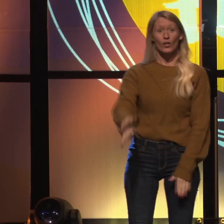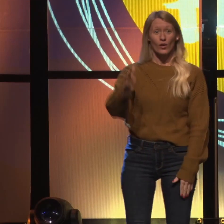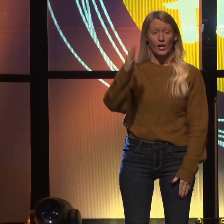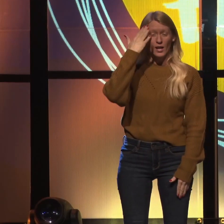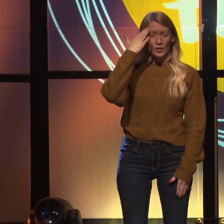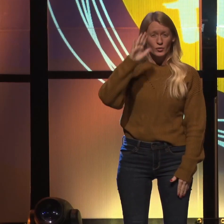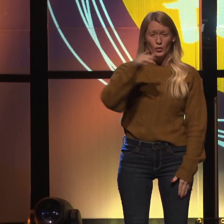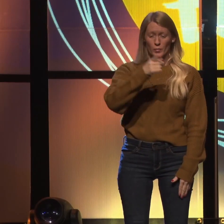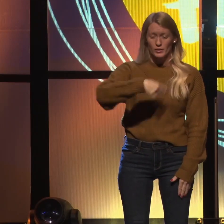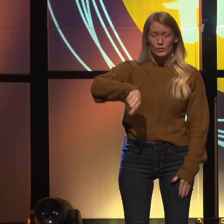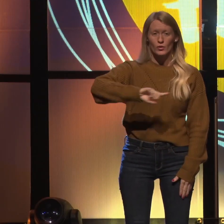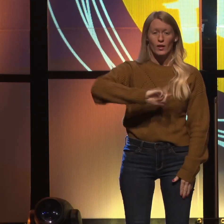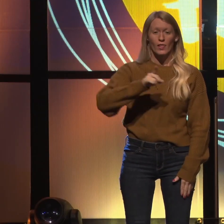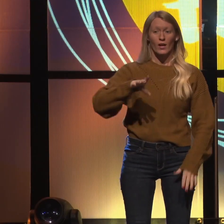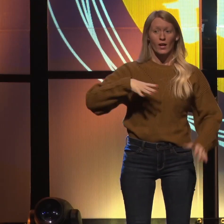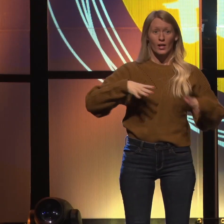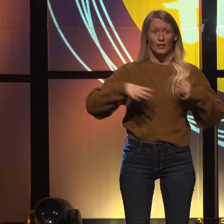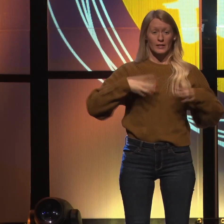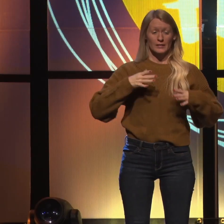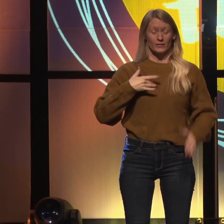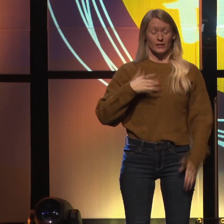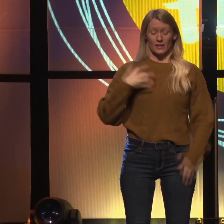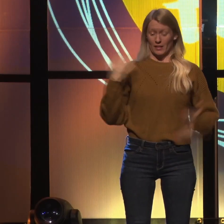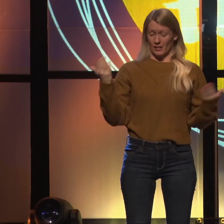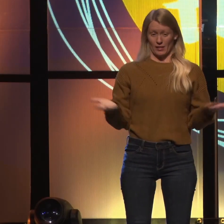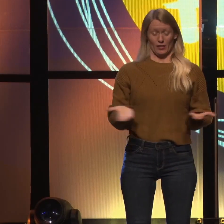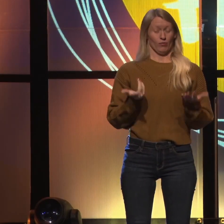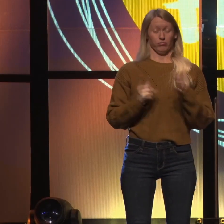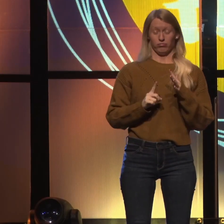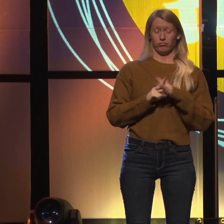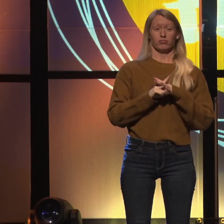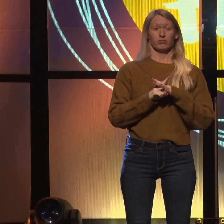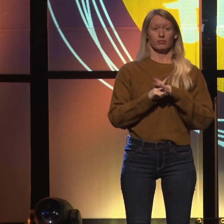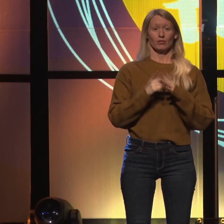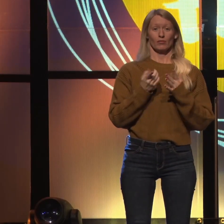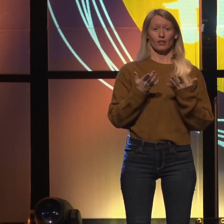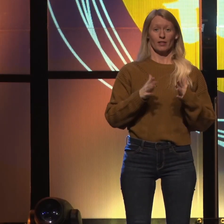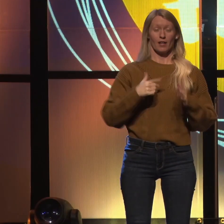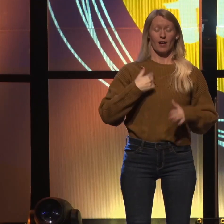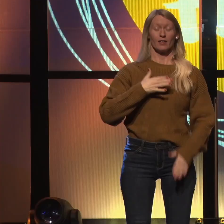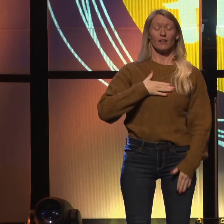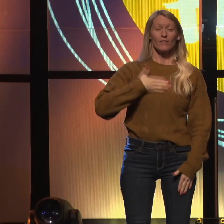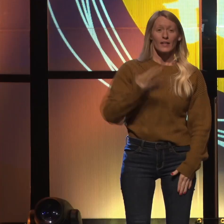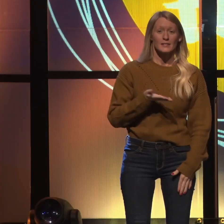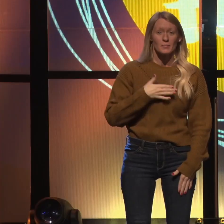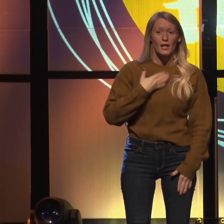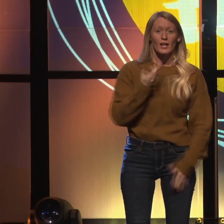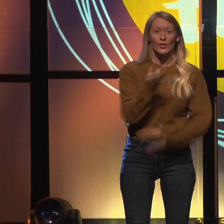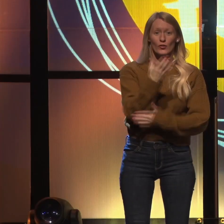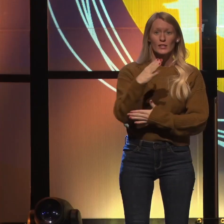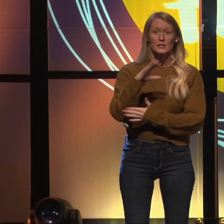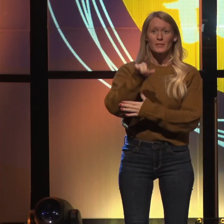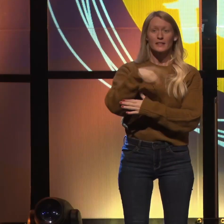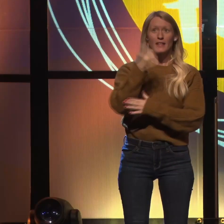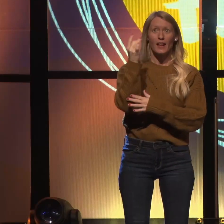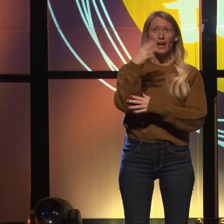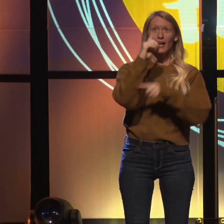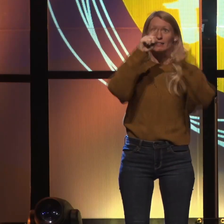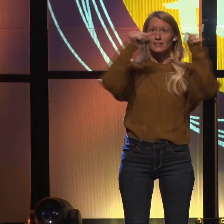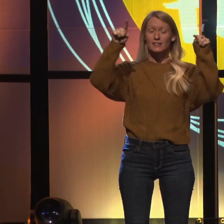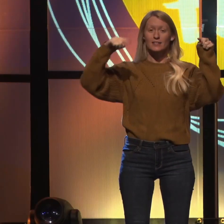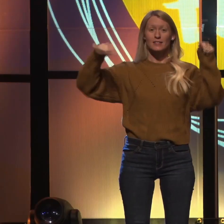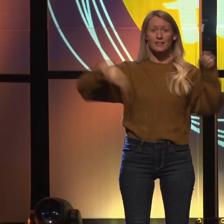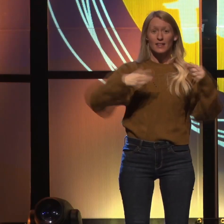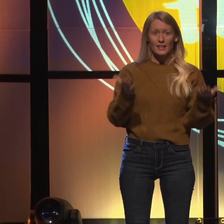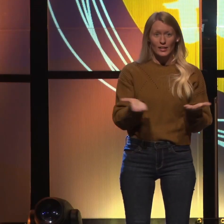the holidays feel like they are here. I confess, I put my Christmas lights up already. Anybody else? Christmas lights?